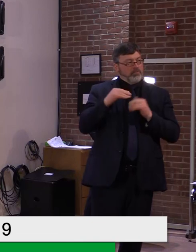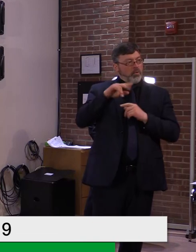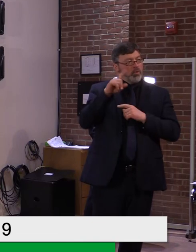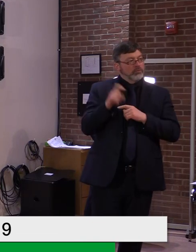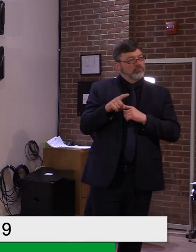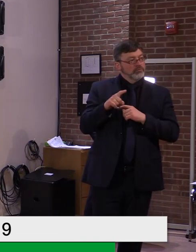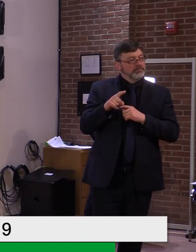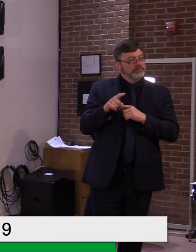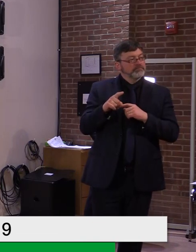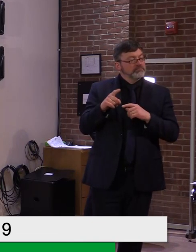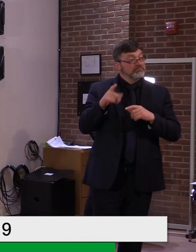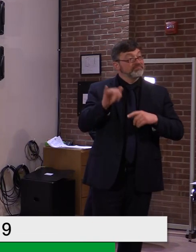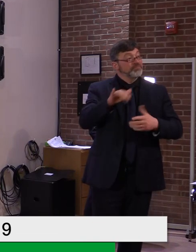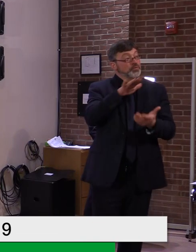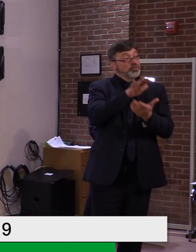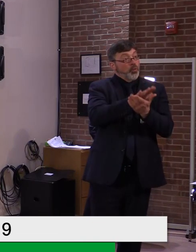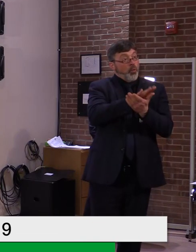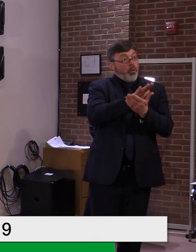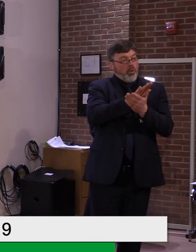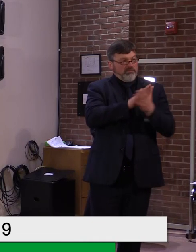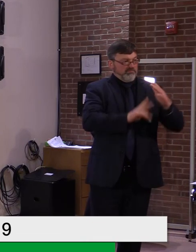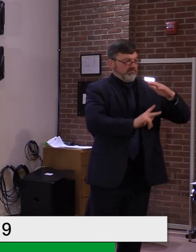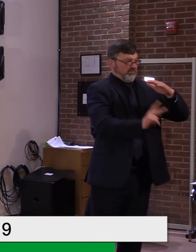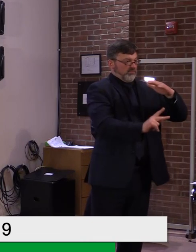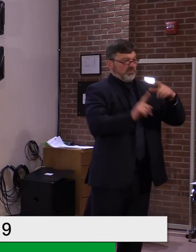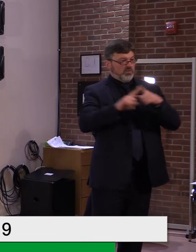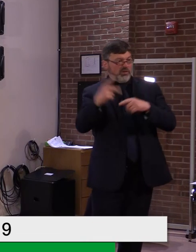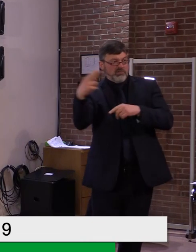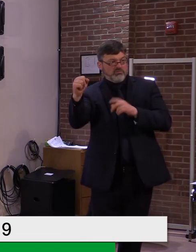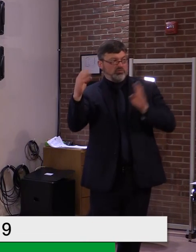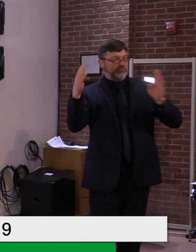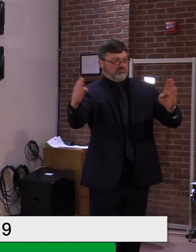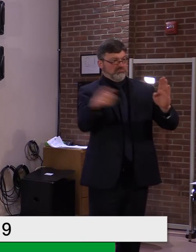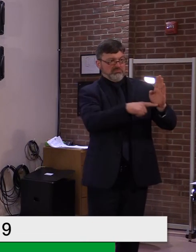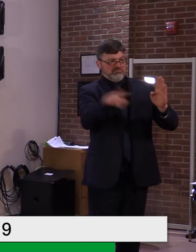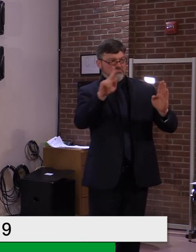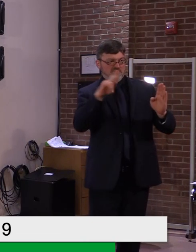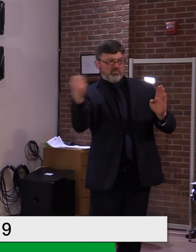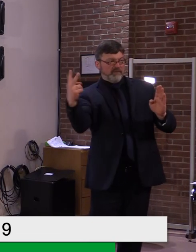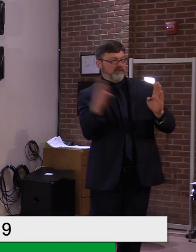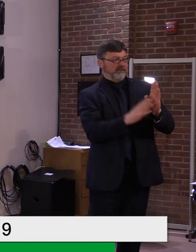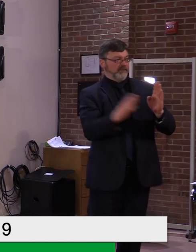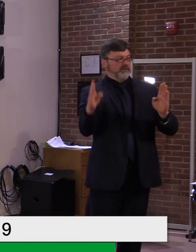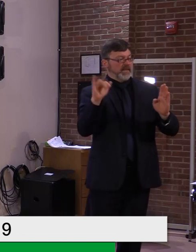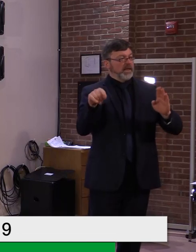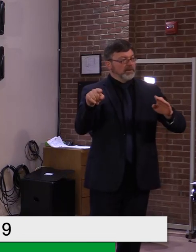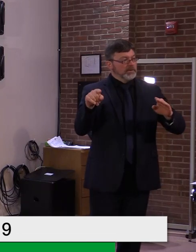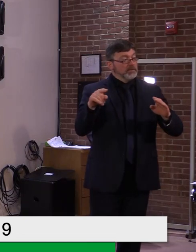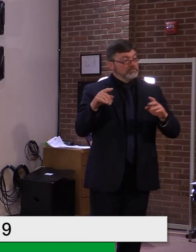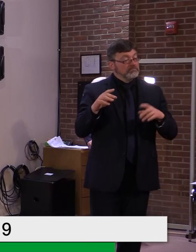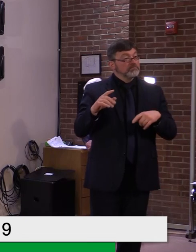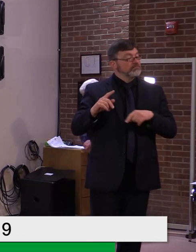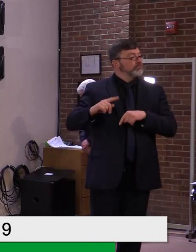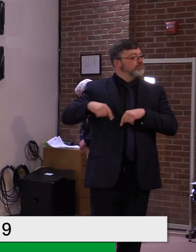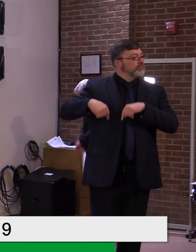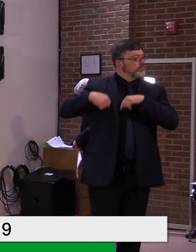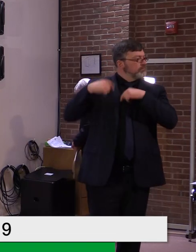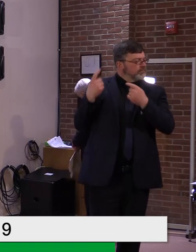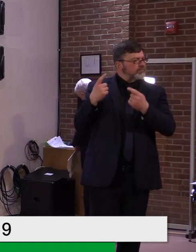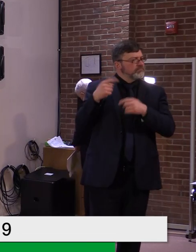shows the most recent 7 days is up relative to at least the last few weeks.